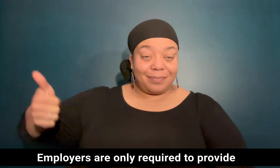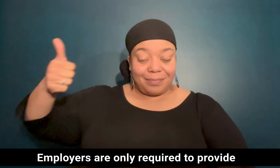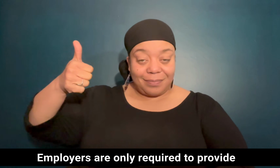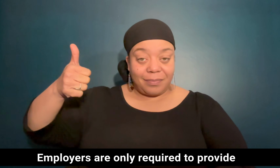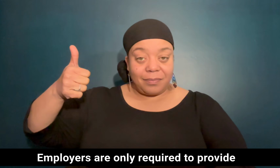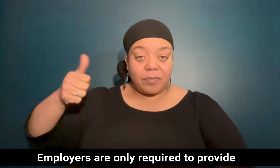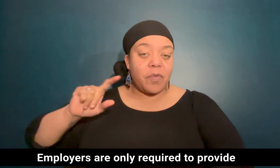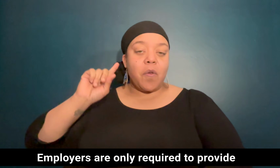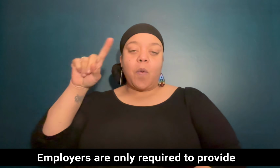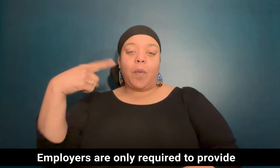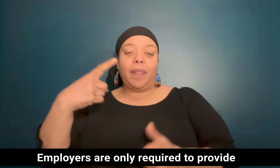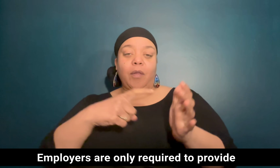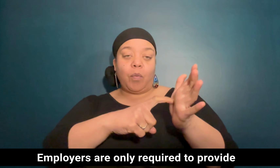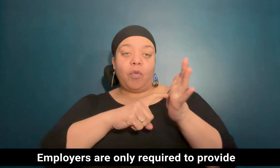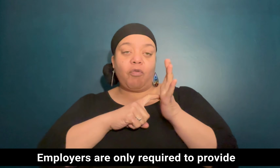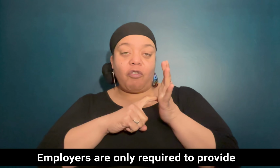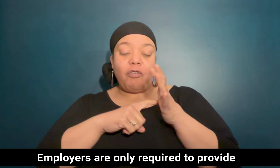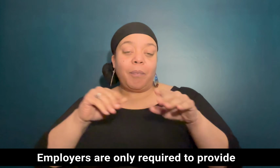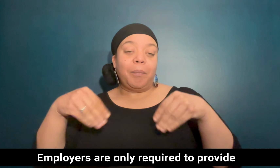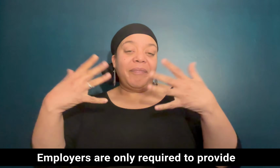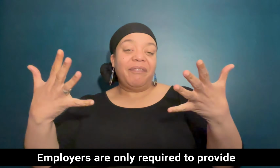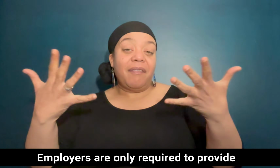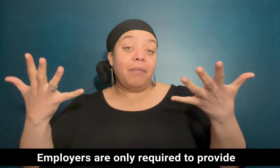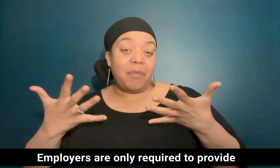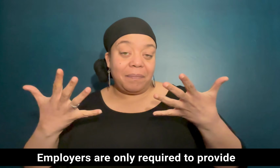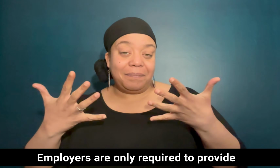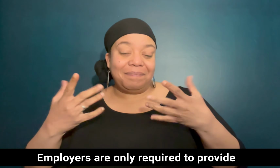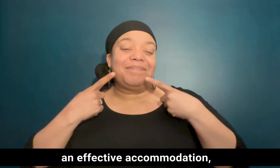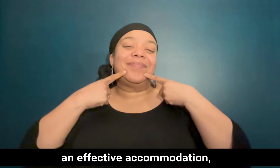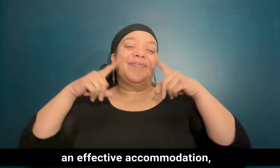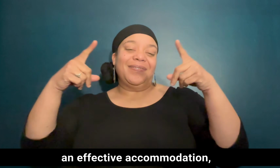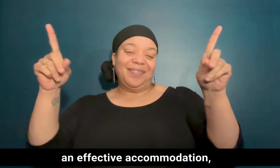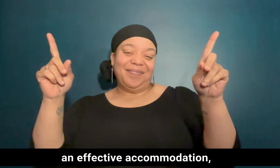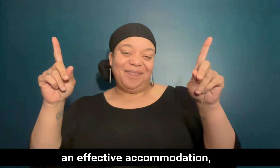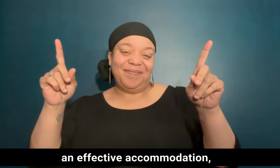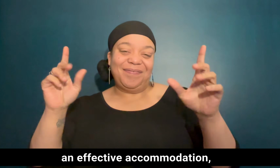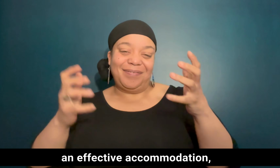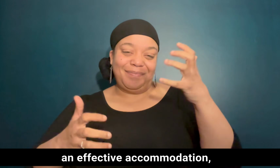Employers are only required to provide an effective accommodation,